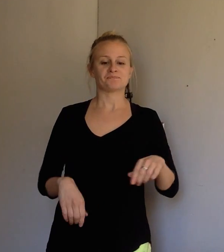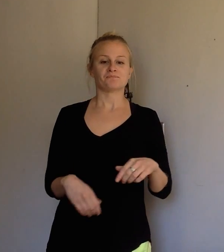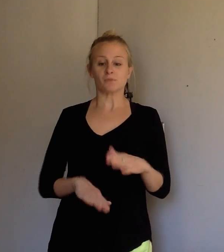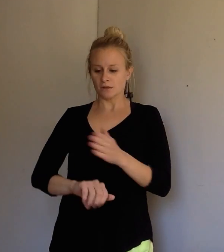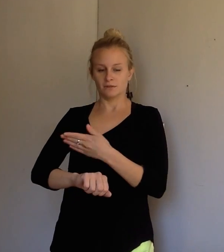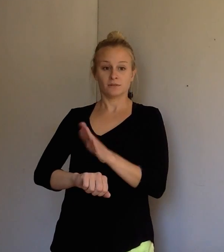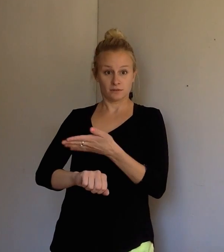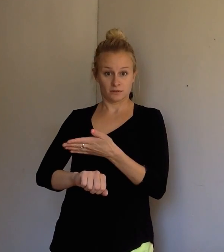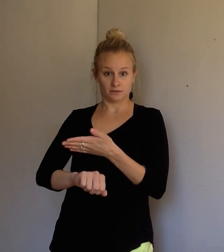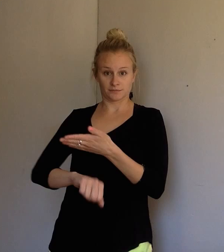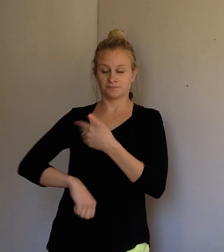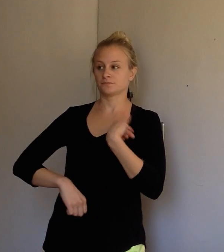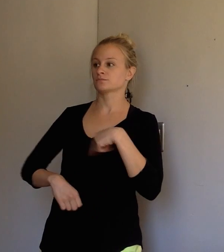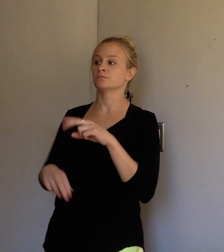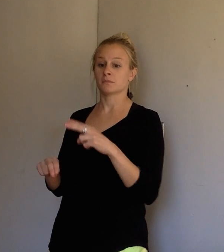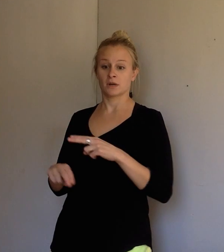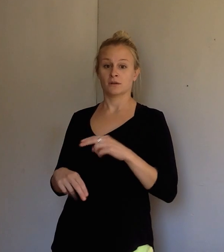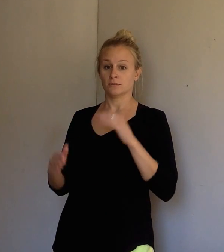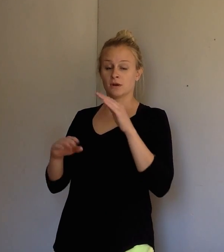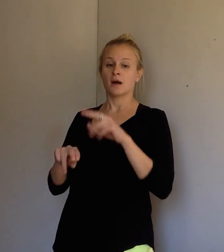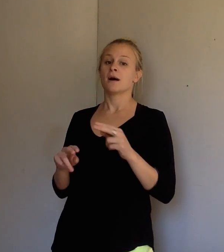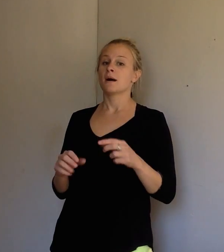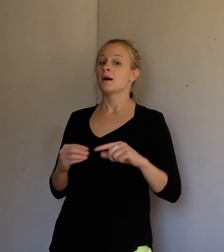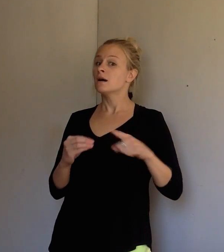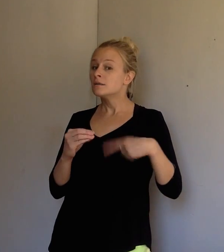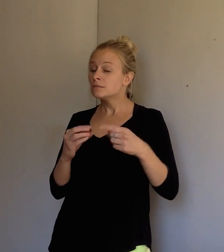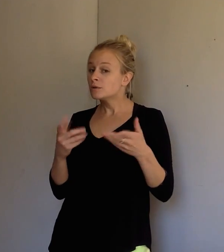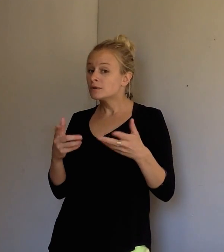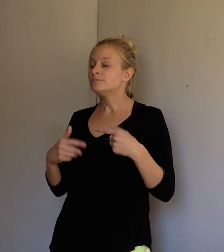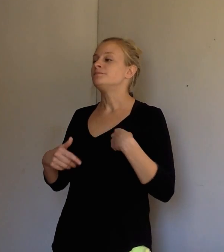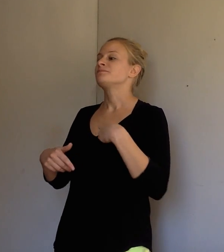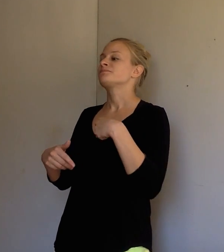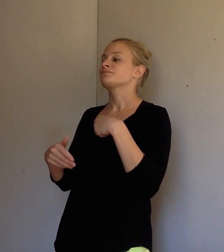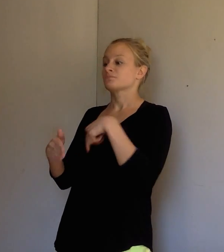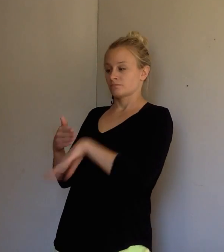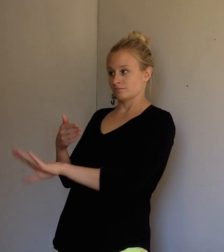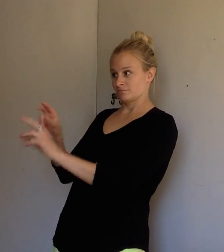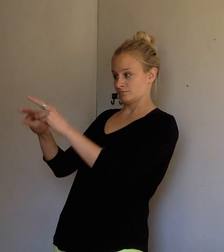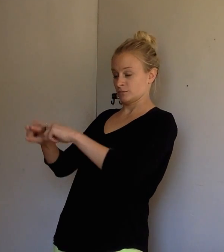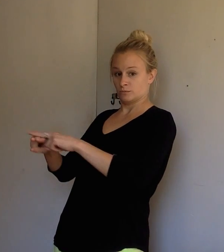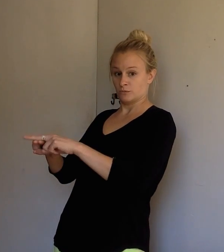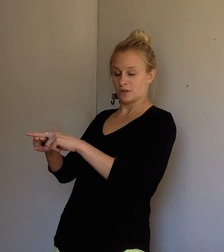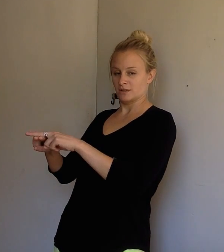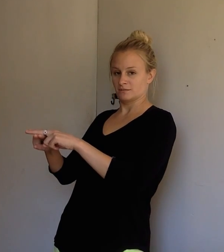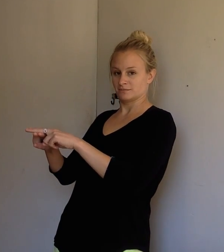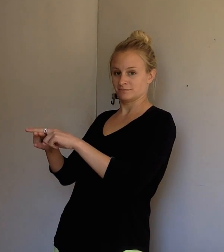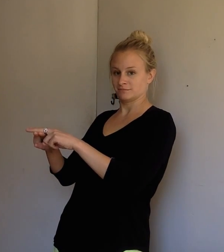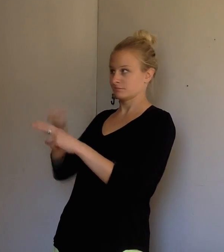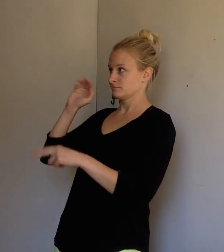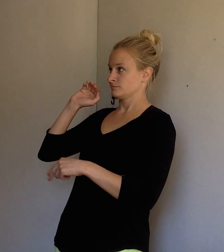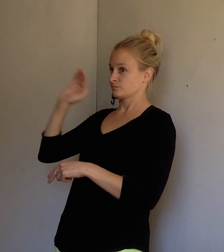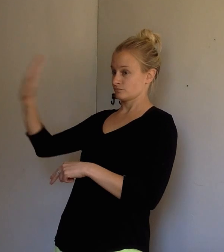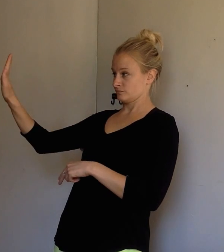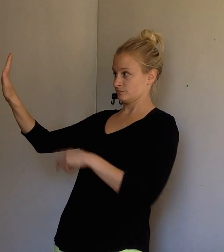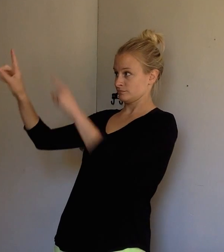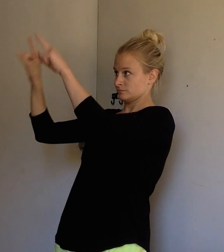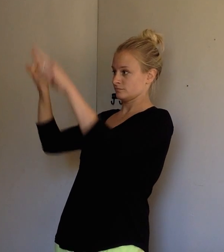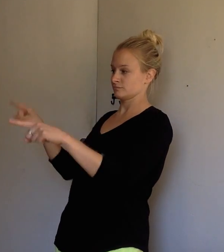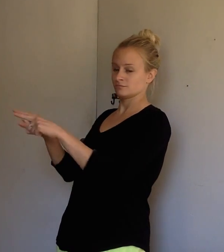on trains telling you what you could and could not do in toilets on trains. And the thing you have to remember about the English is, of course, we